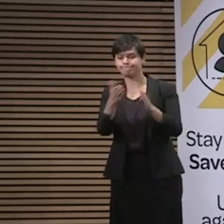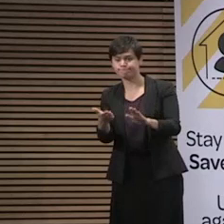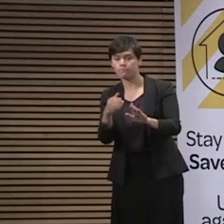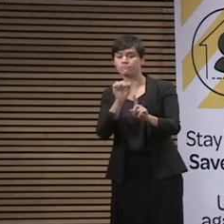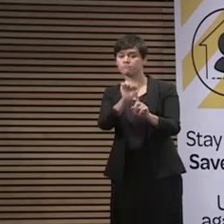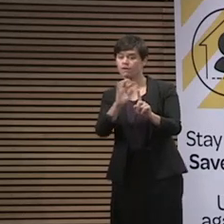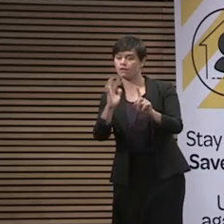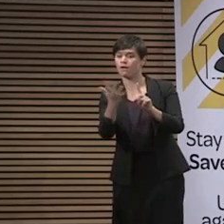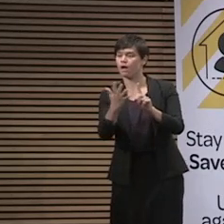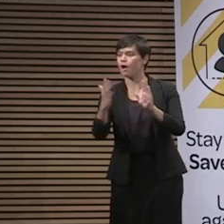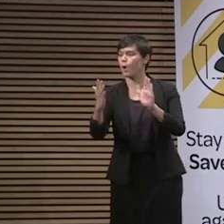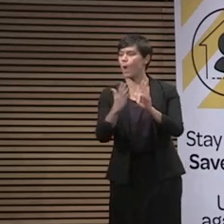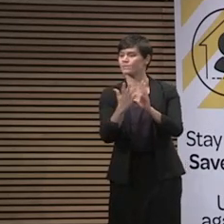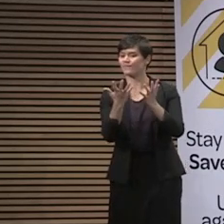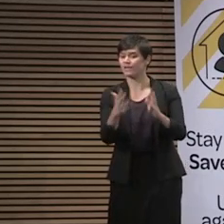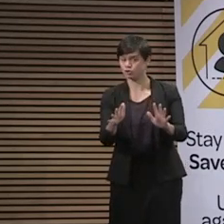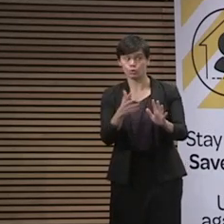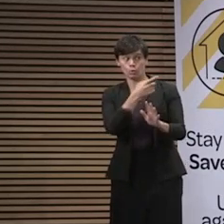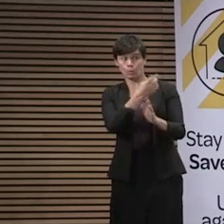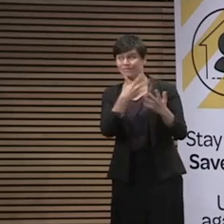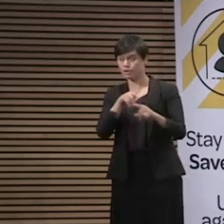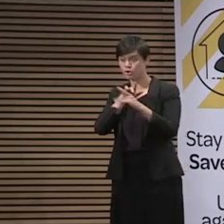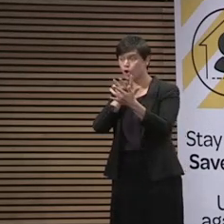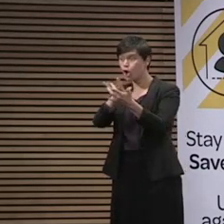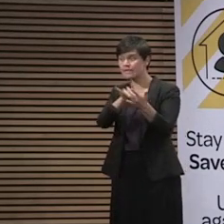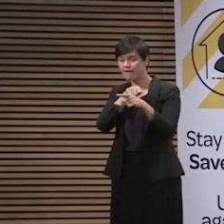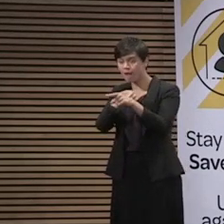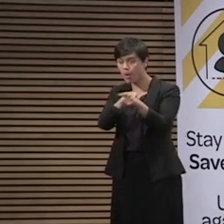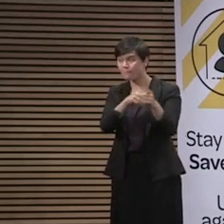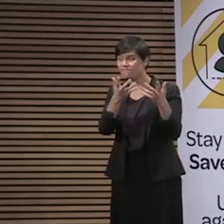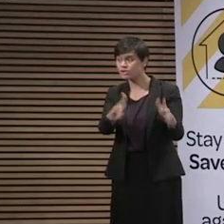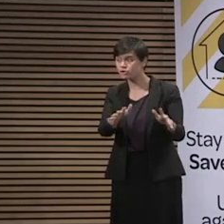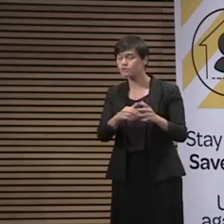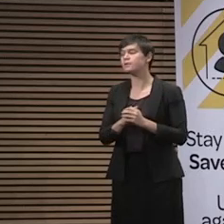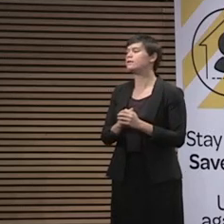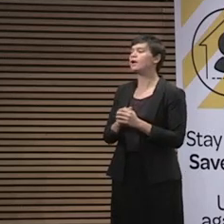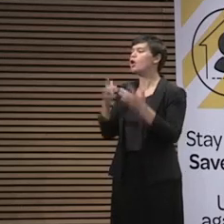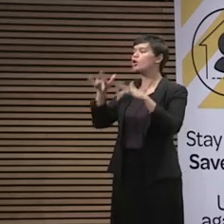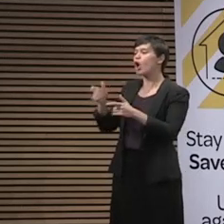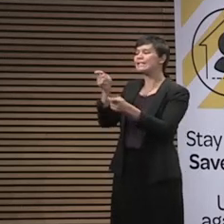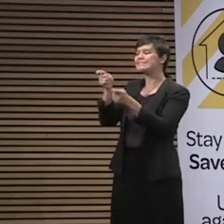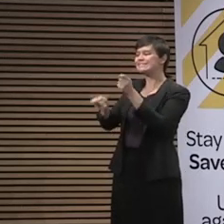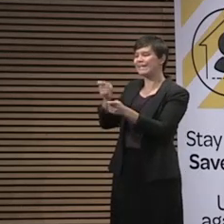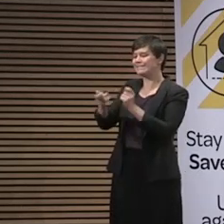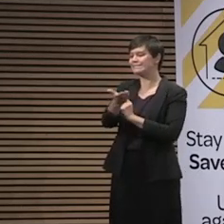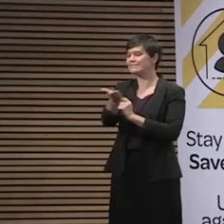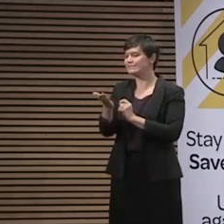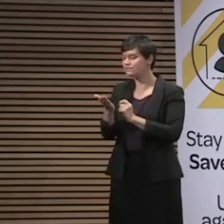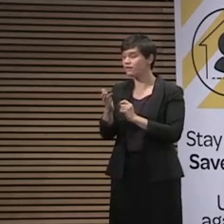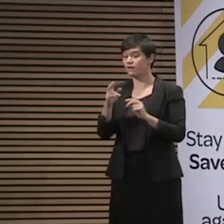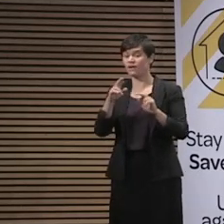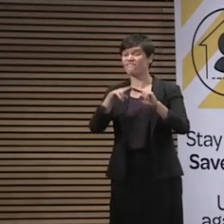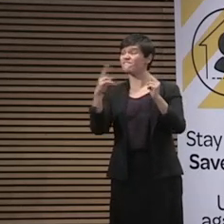communicated with them or got in touch with them already? No other close contacts have been tested, but family members who are close contacts are